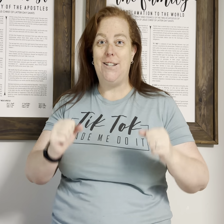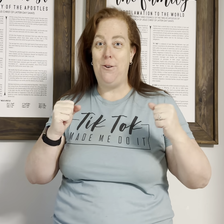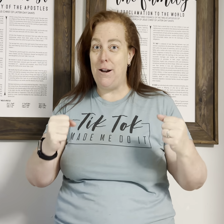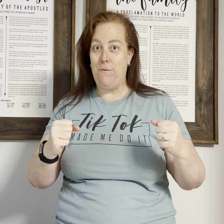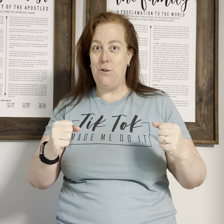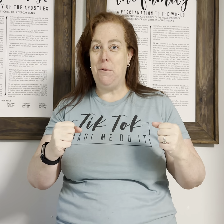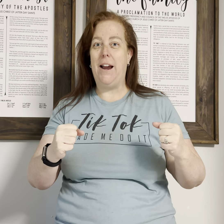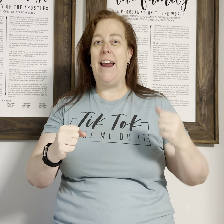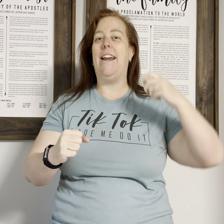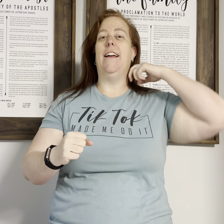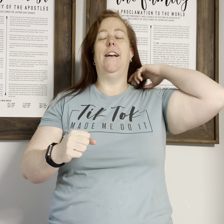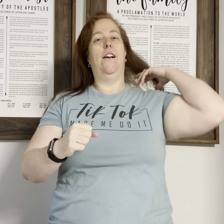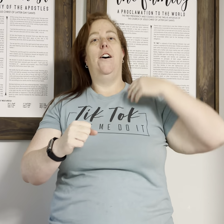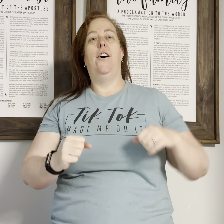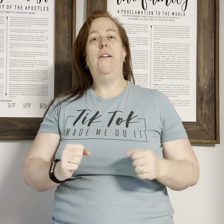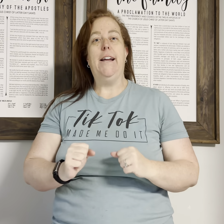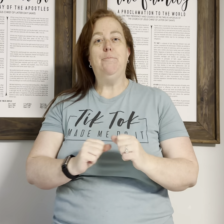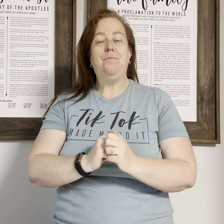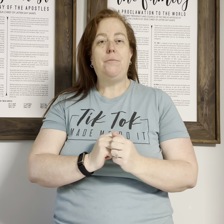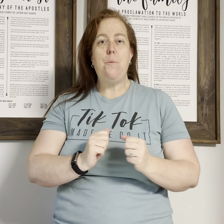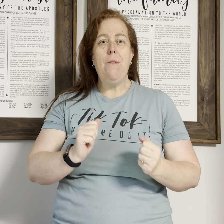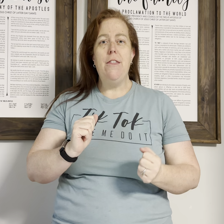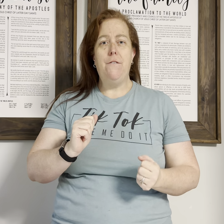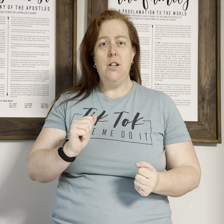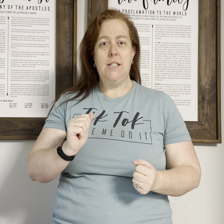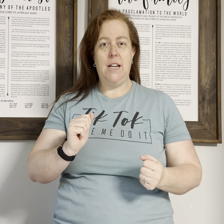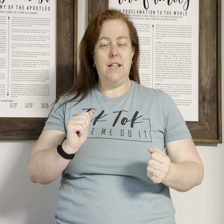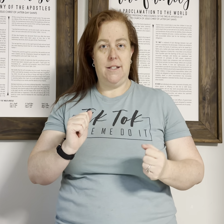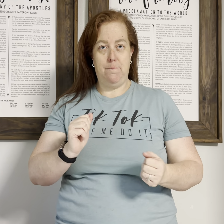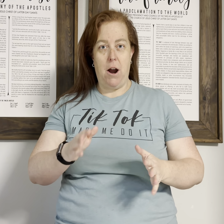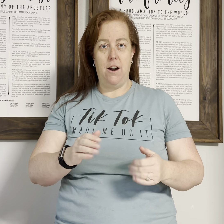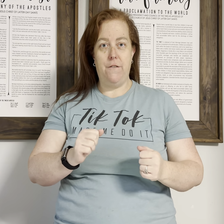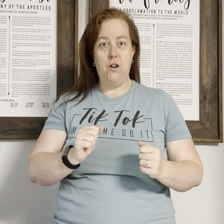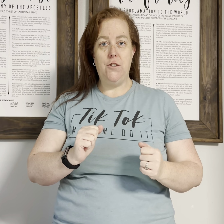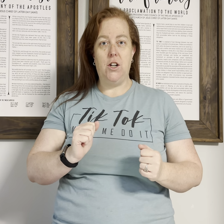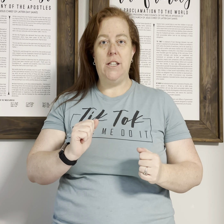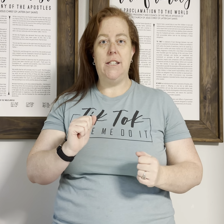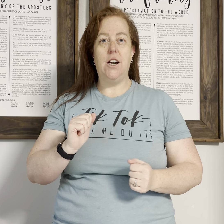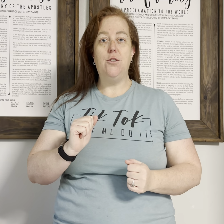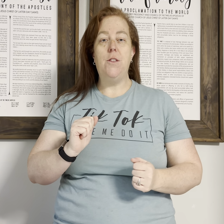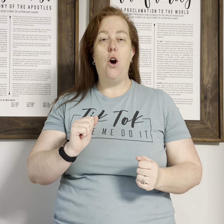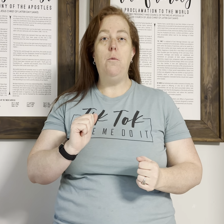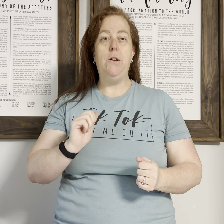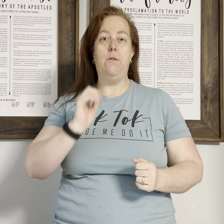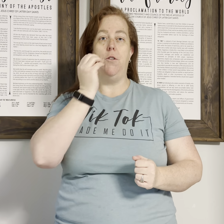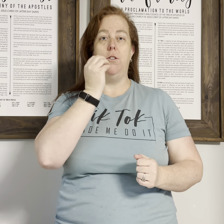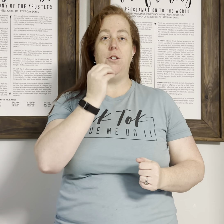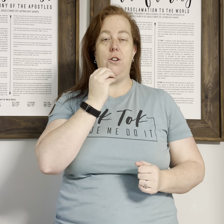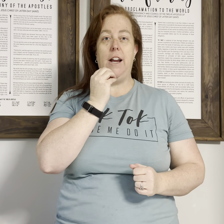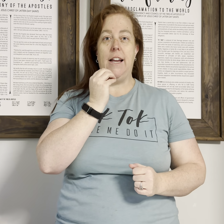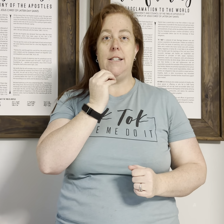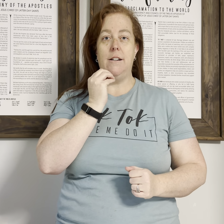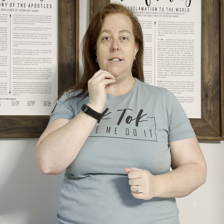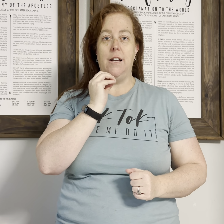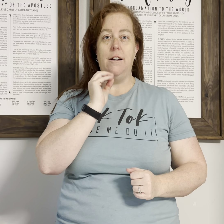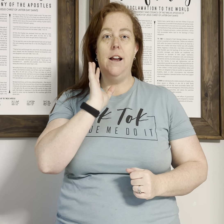ready for the parade. All right. The first verse, it starts with "Oh beautiful." So your hand starts here